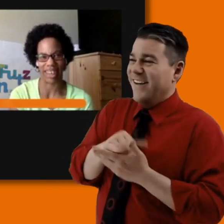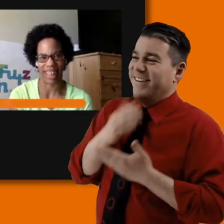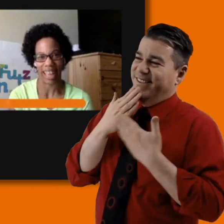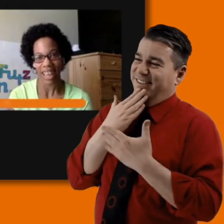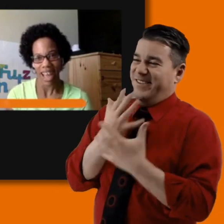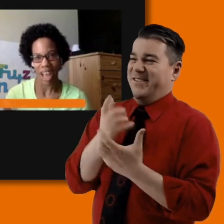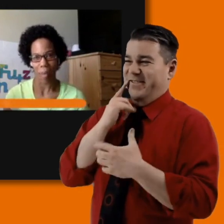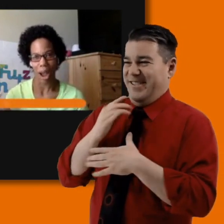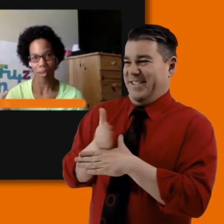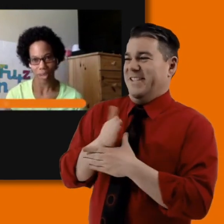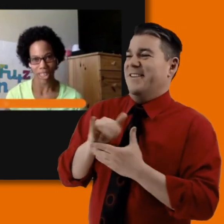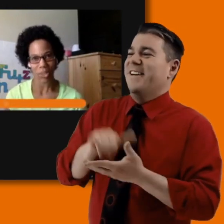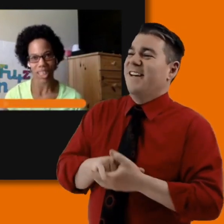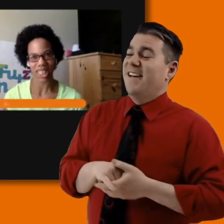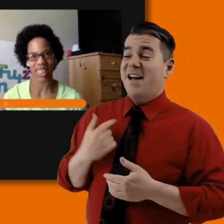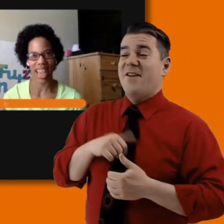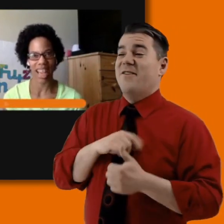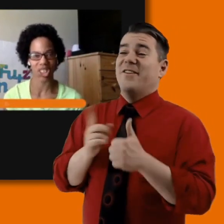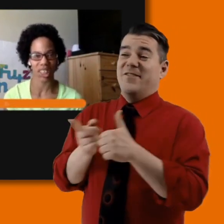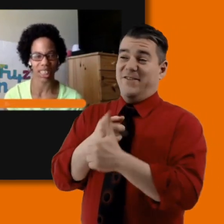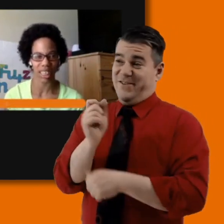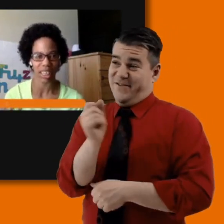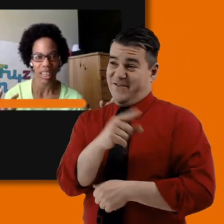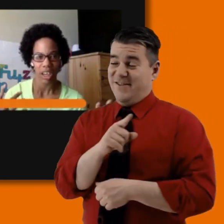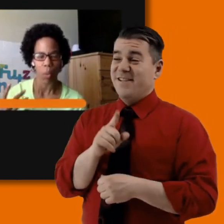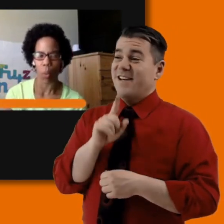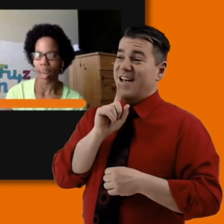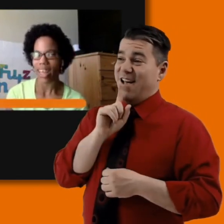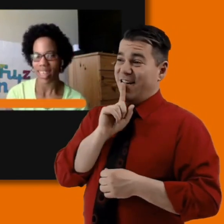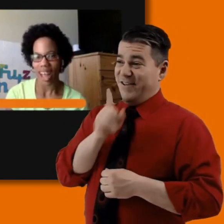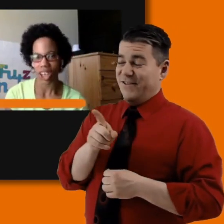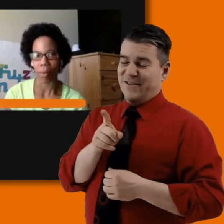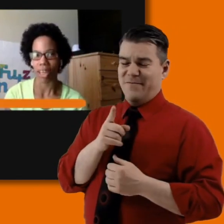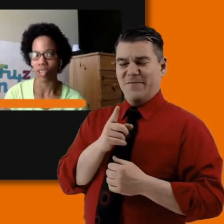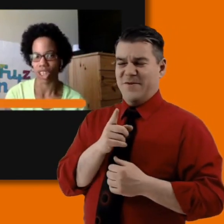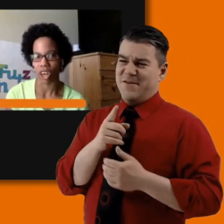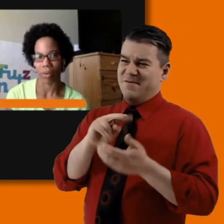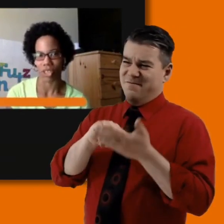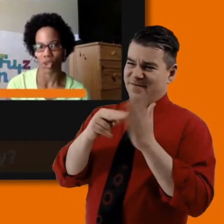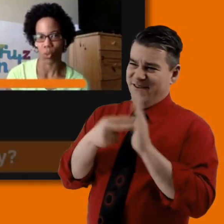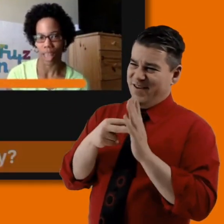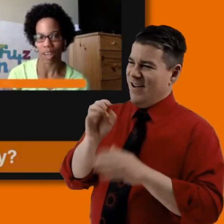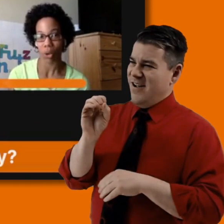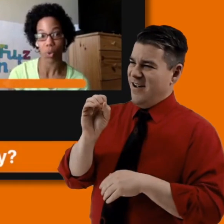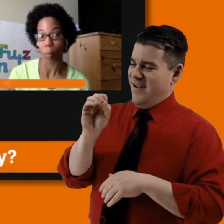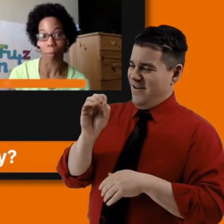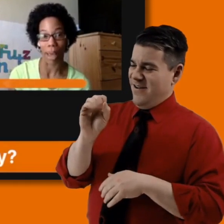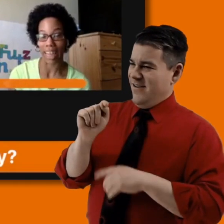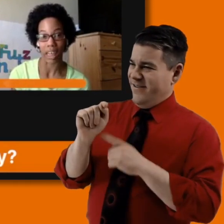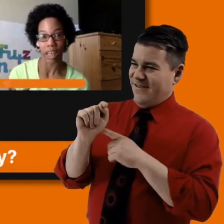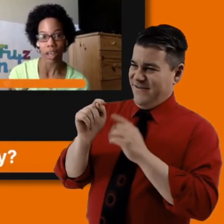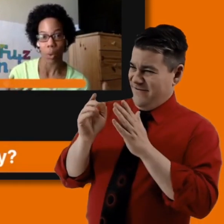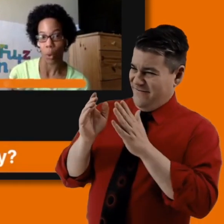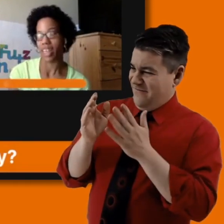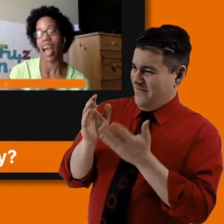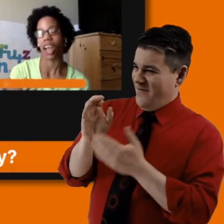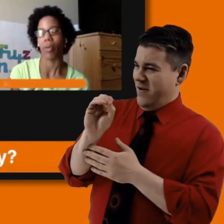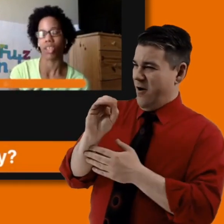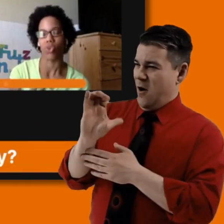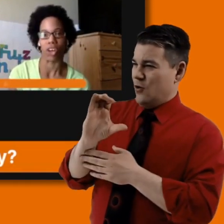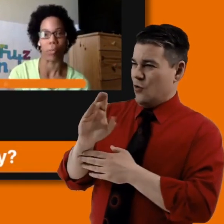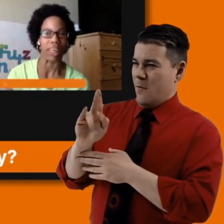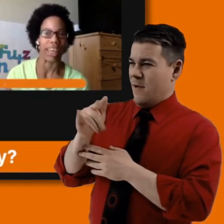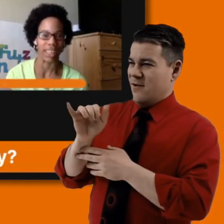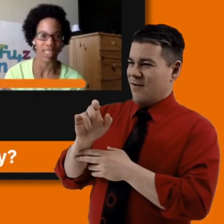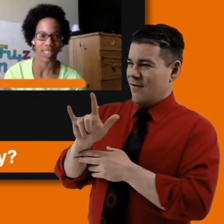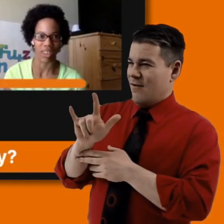for sharing that. Yeah. Our first question is actually, what is an occupational therapist? So anyone who might, what is